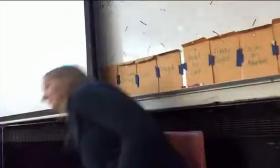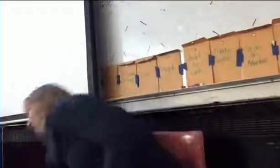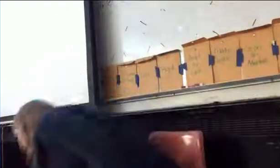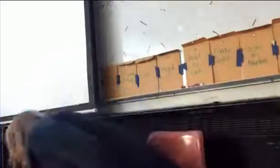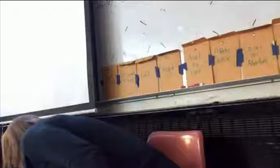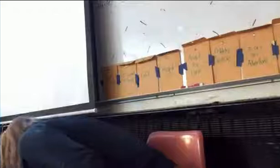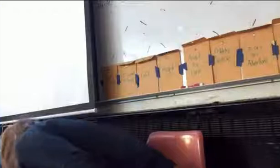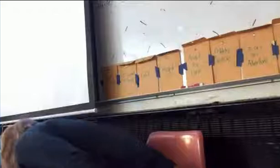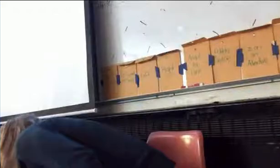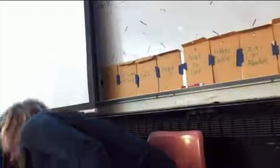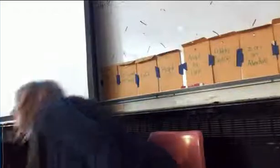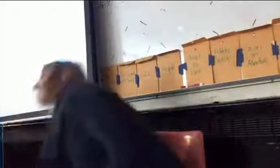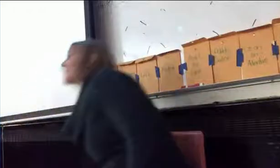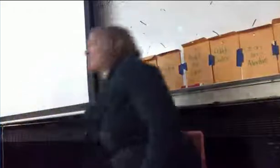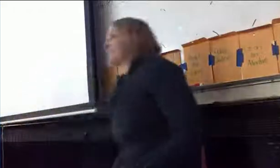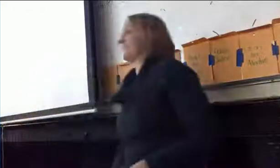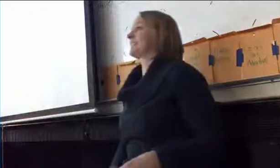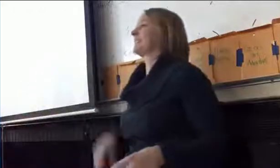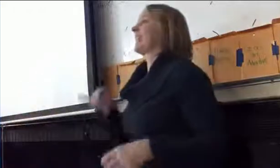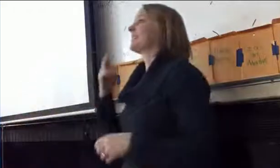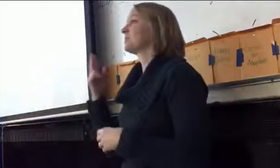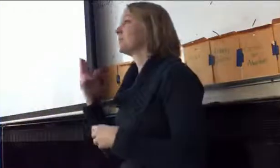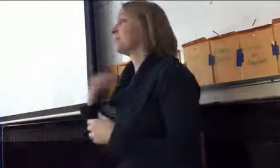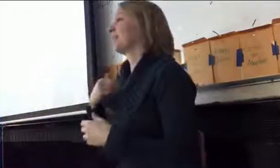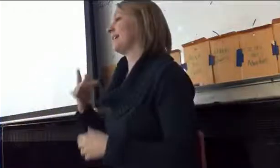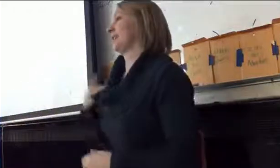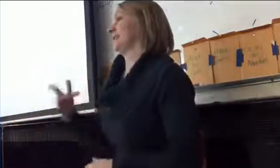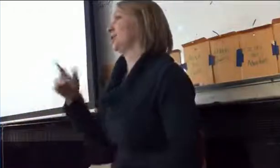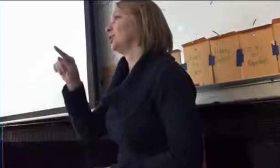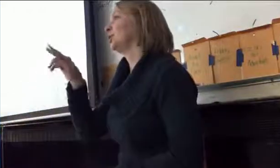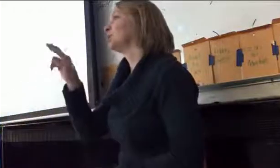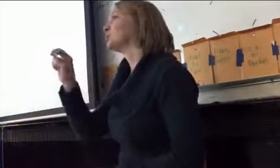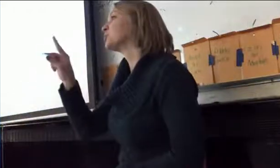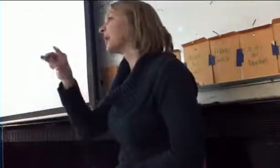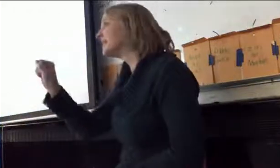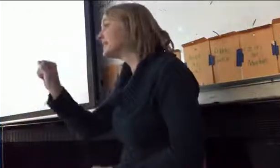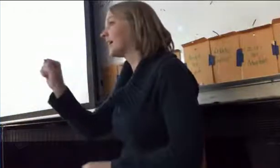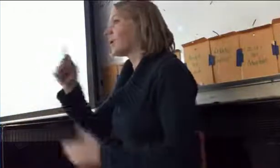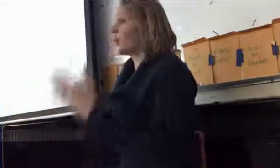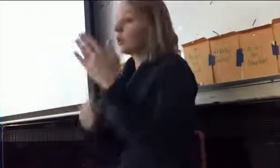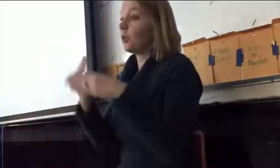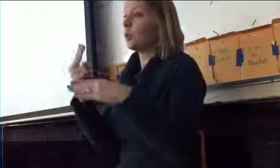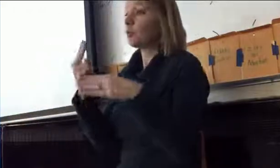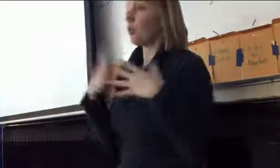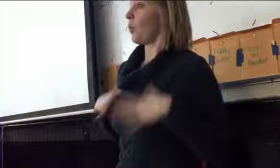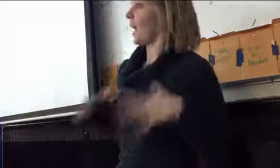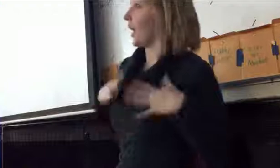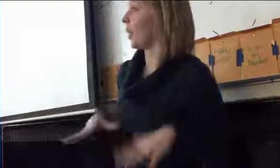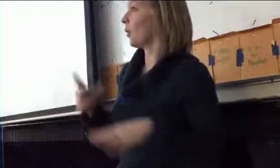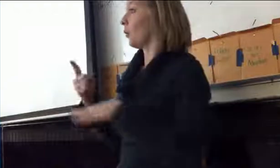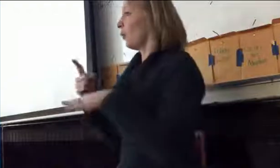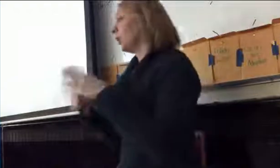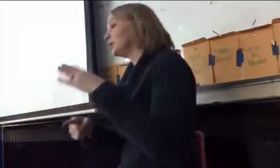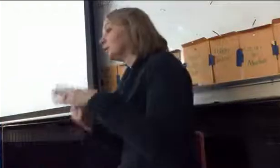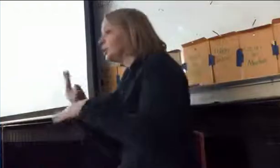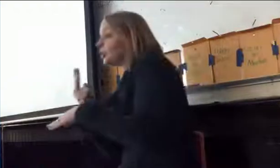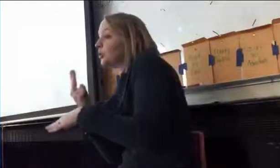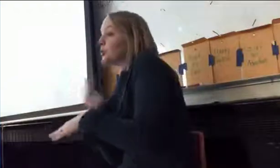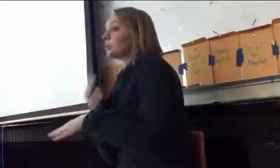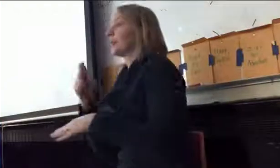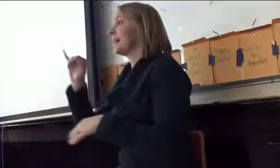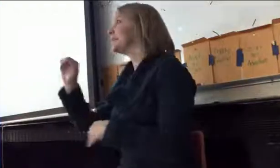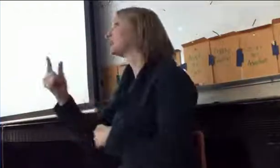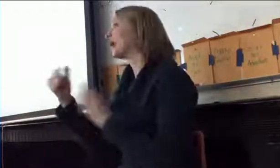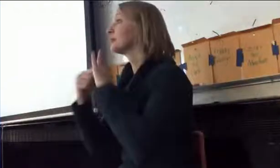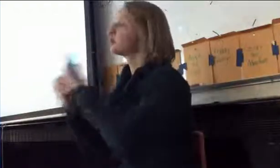like, trends, right? People begin to have trends of what they wear or what they use or what they put on Instagram or whatever.